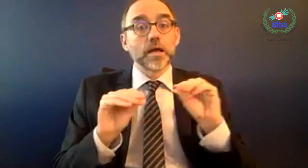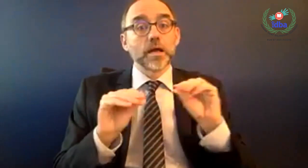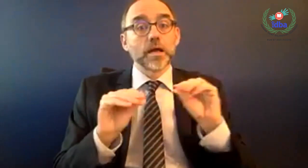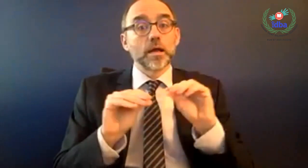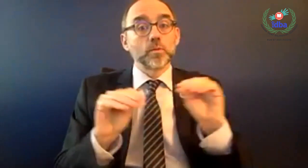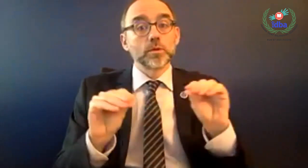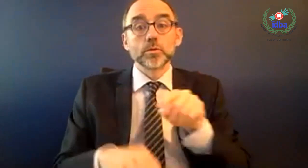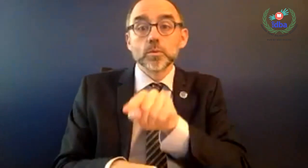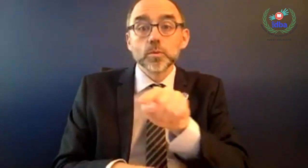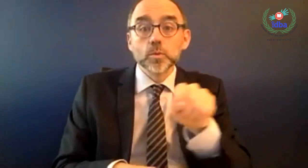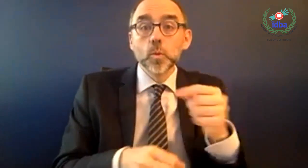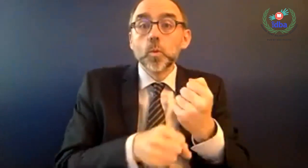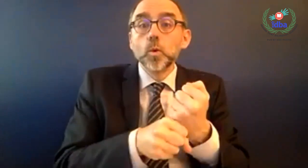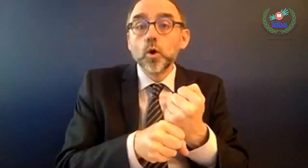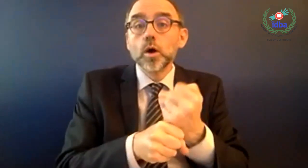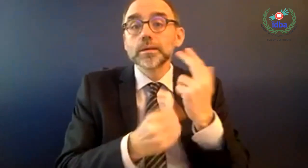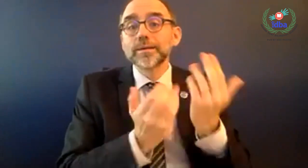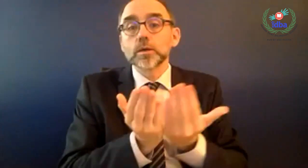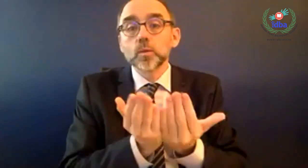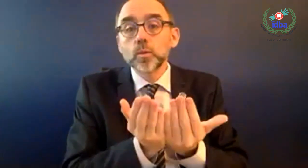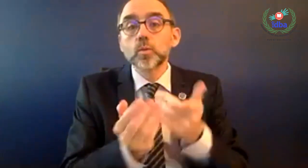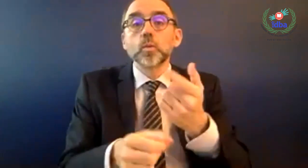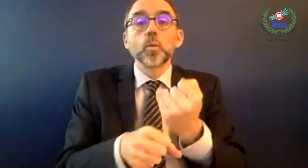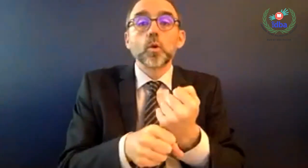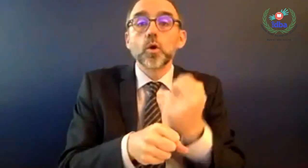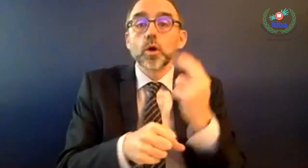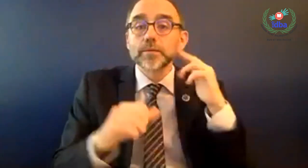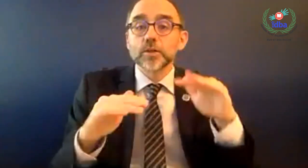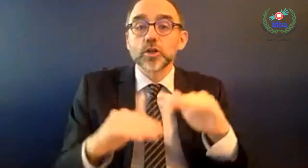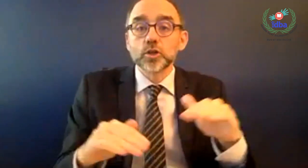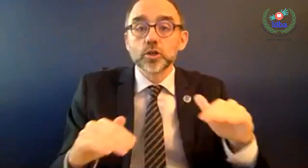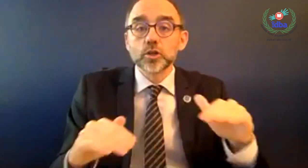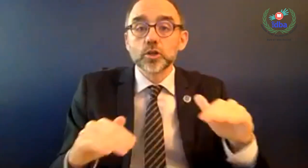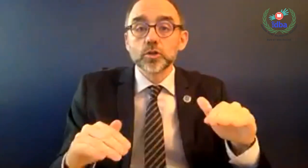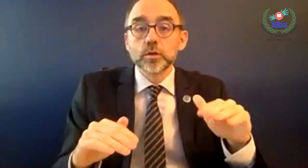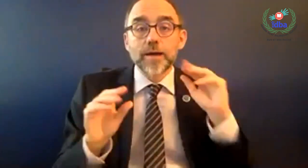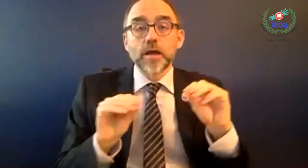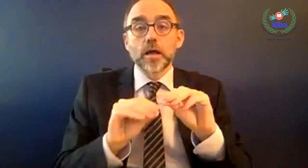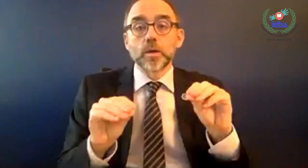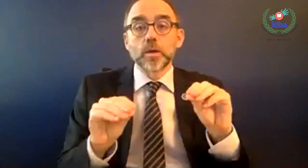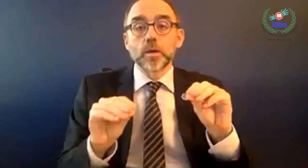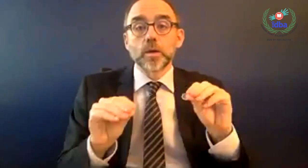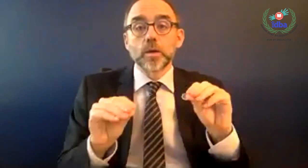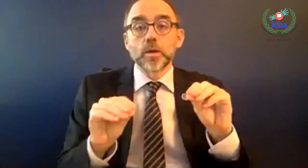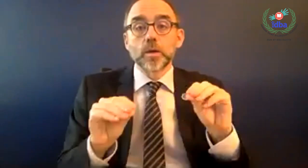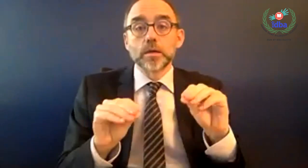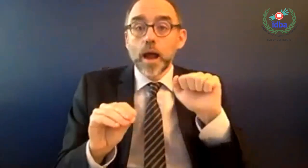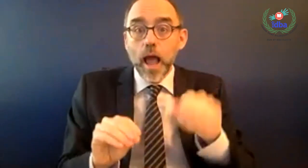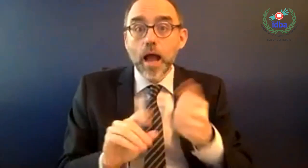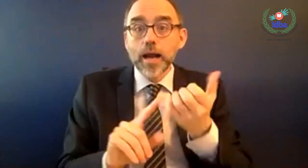I will target deaf education. So you all who are watching me today, maybe you all are educators,